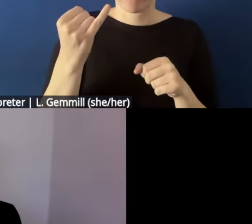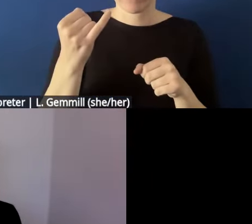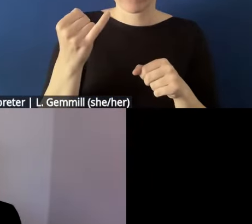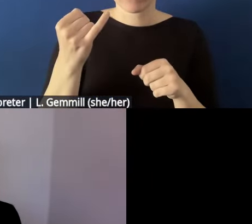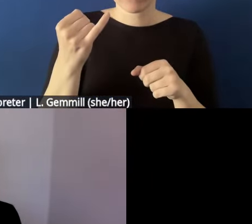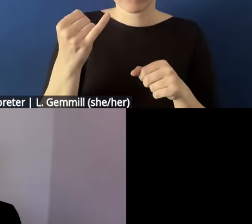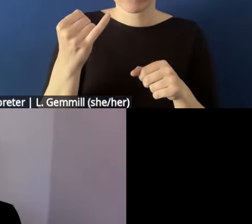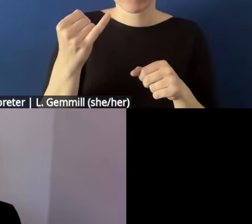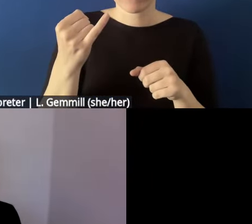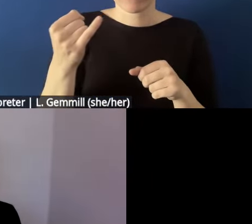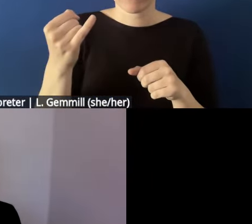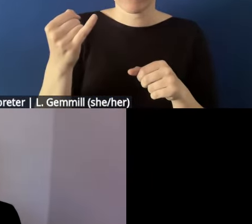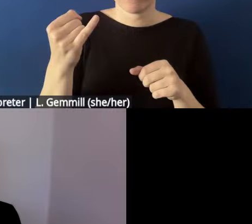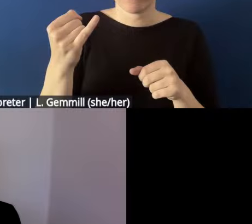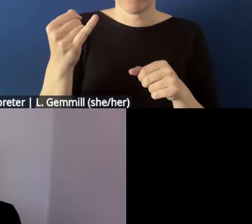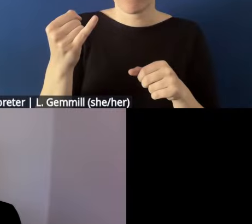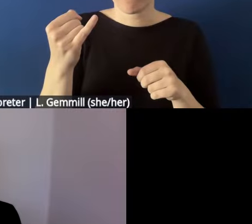kicking out